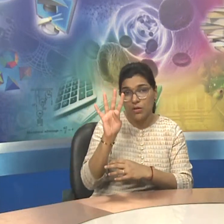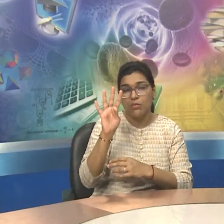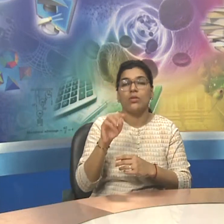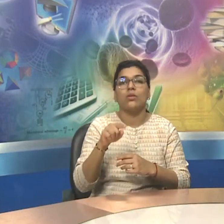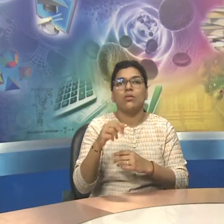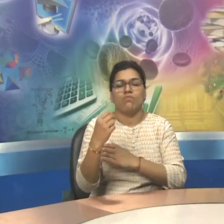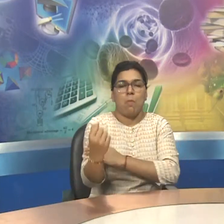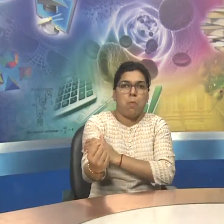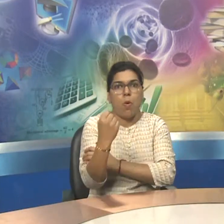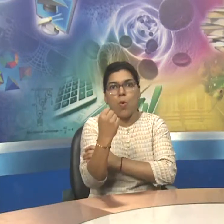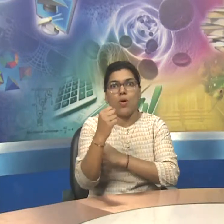Fourth,